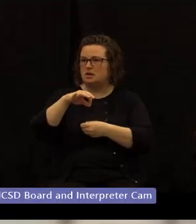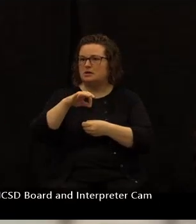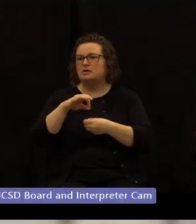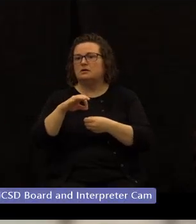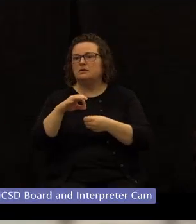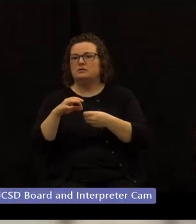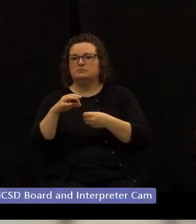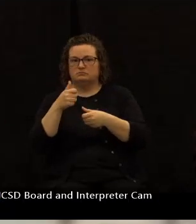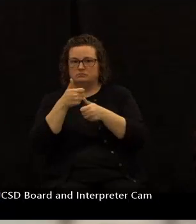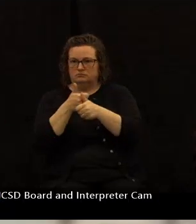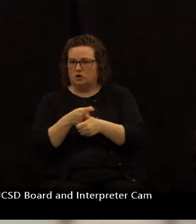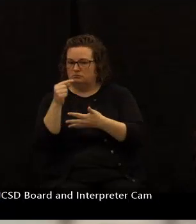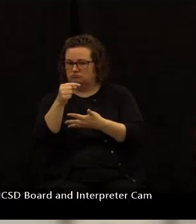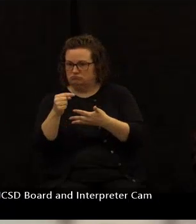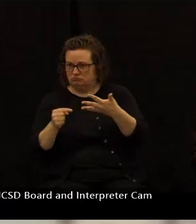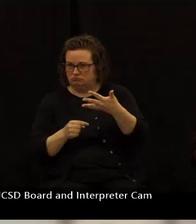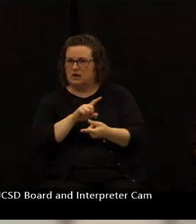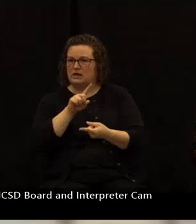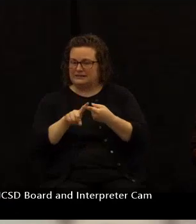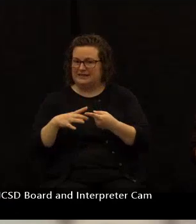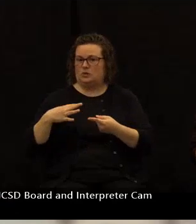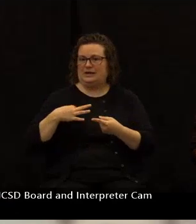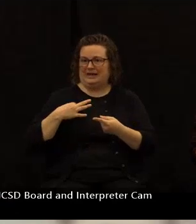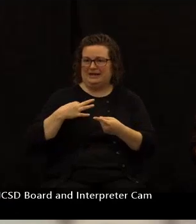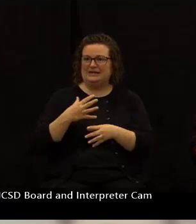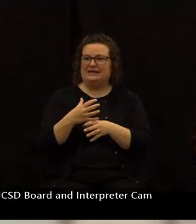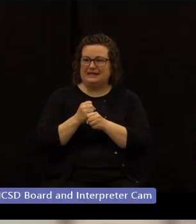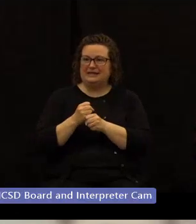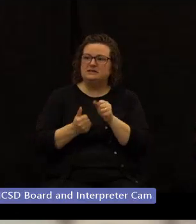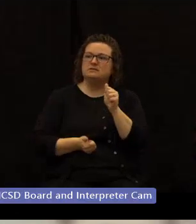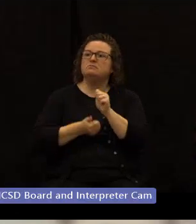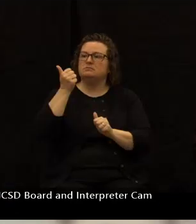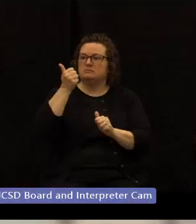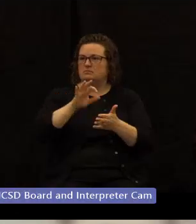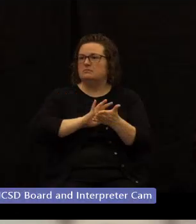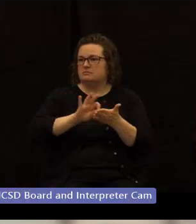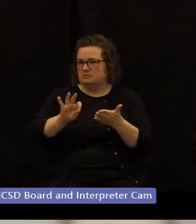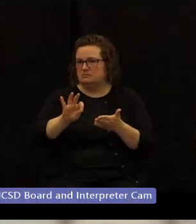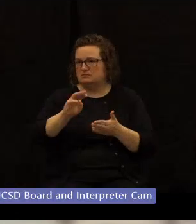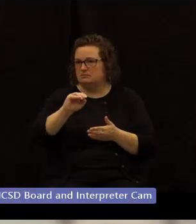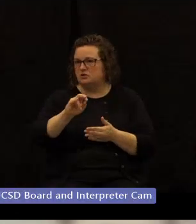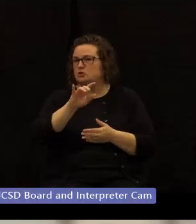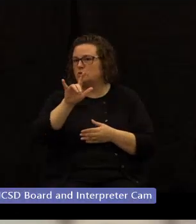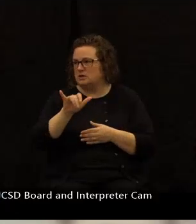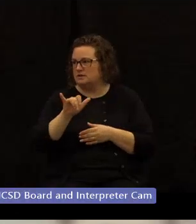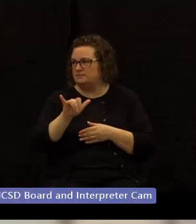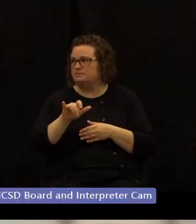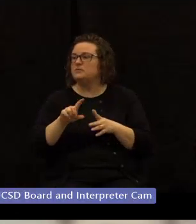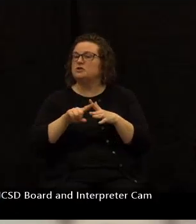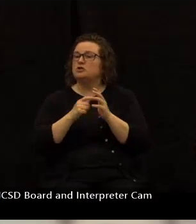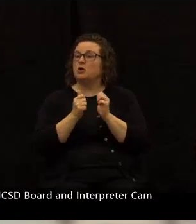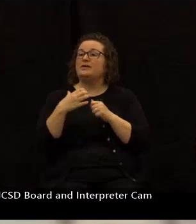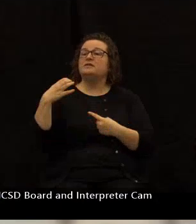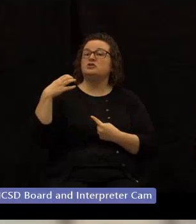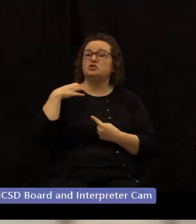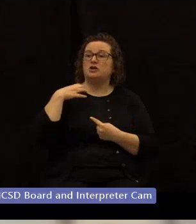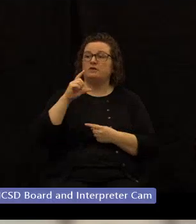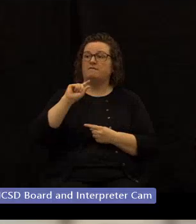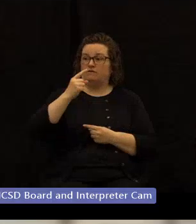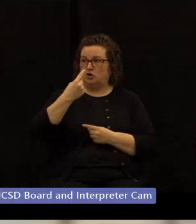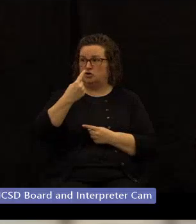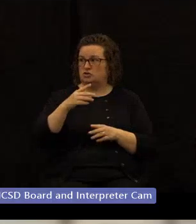were received until a candidate gets a majority vote. Start with the position of board chair. So I'll open the